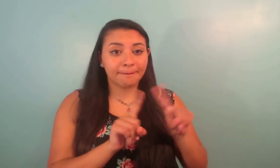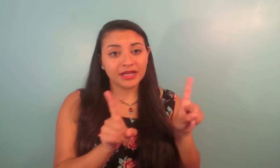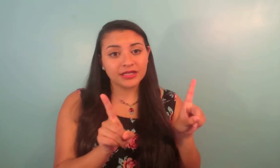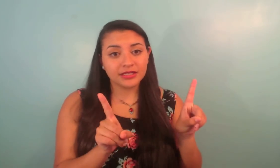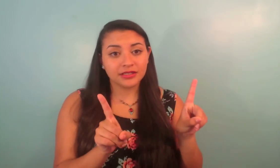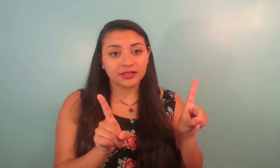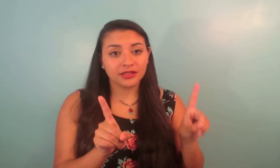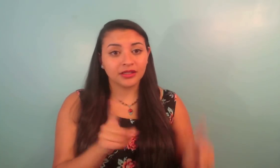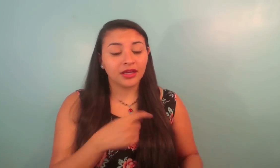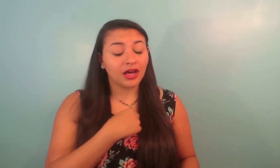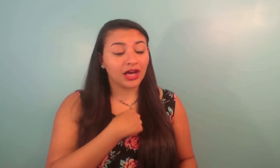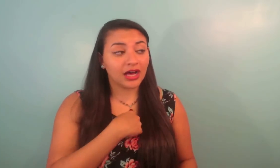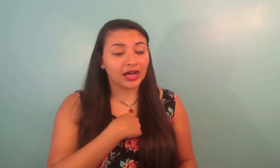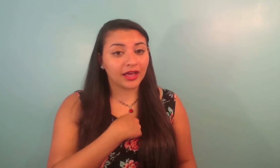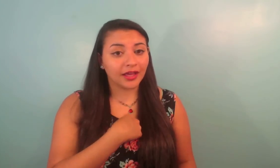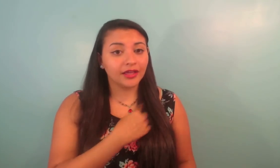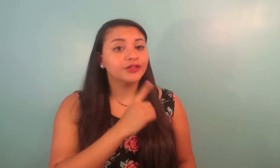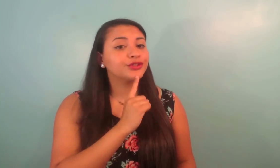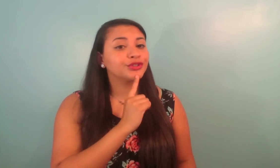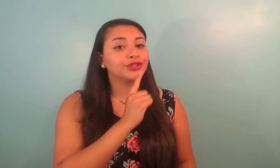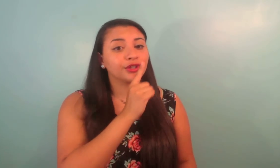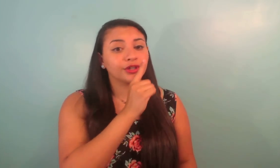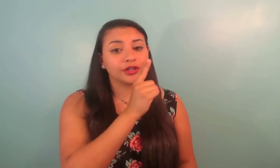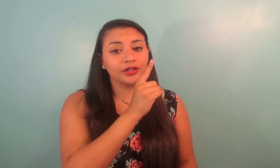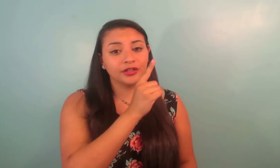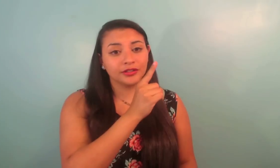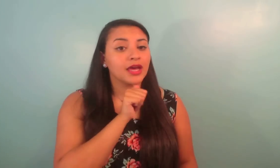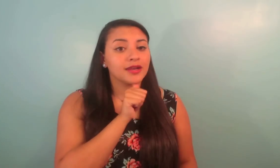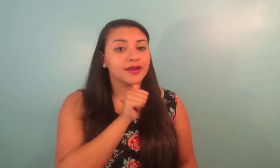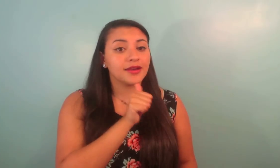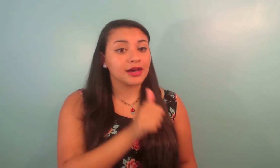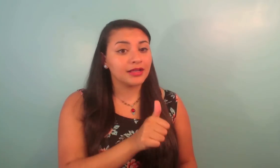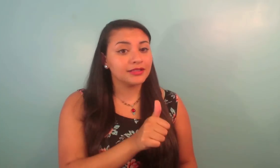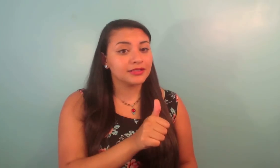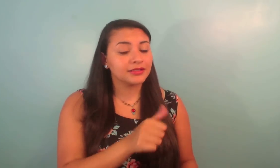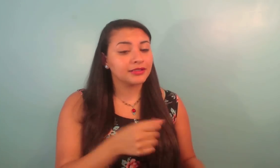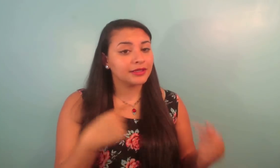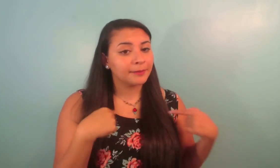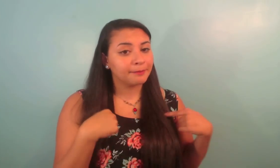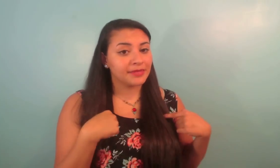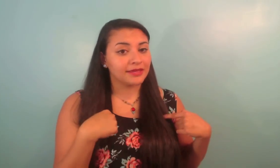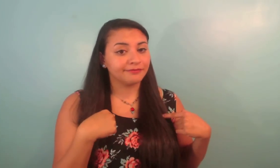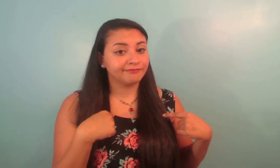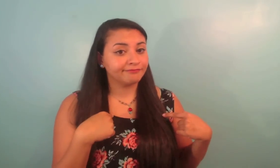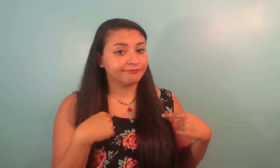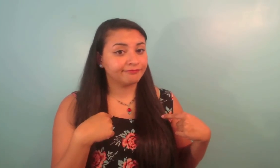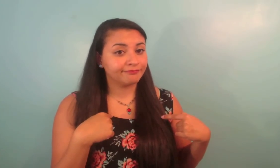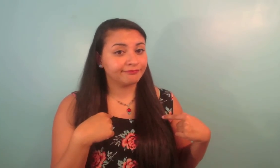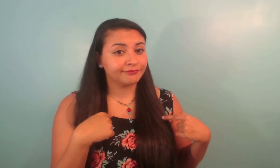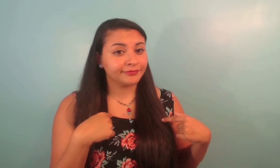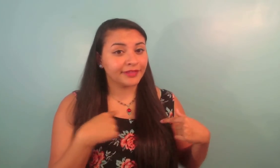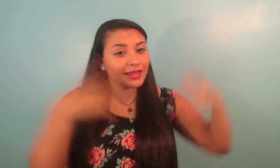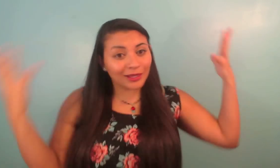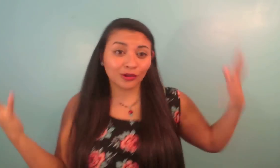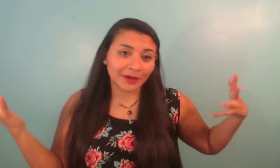but I sure not me. And then it goes back to the